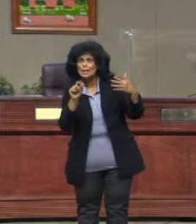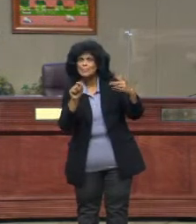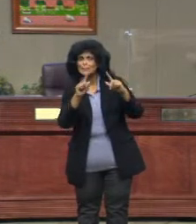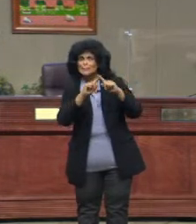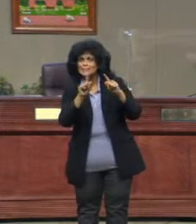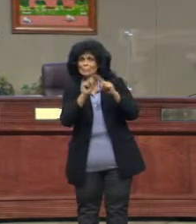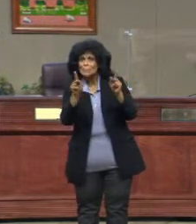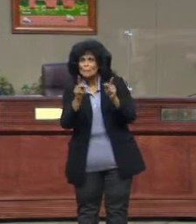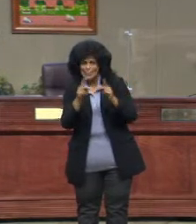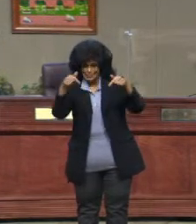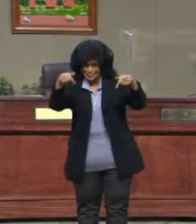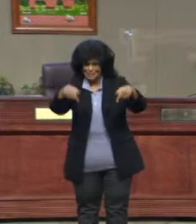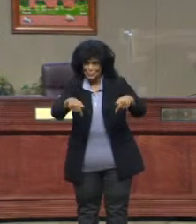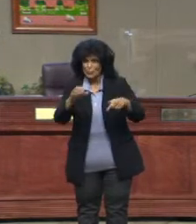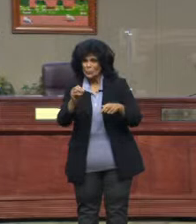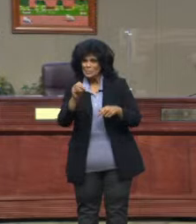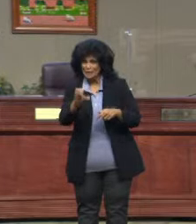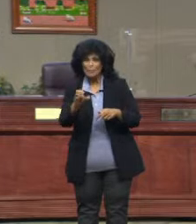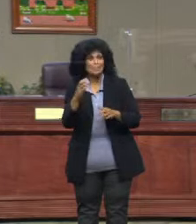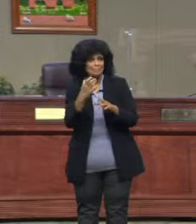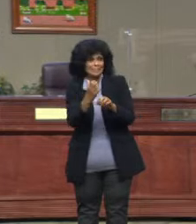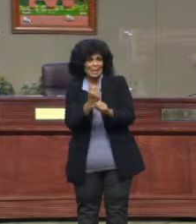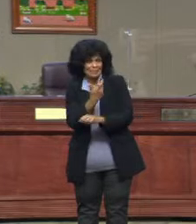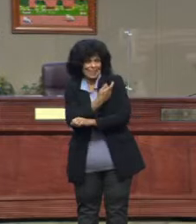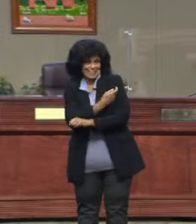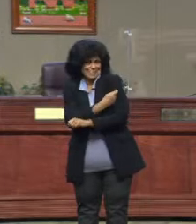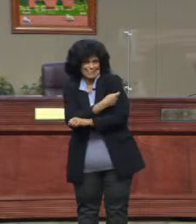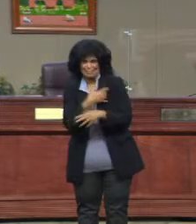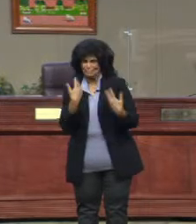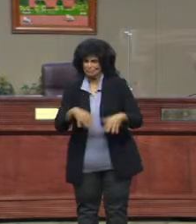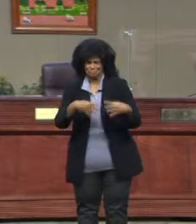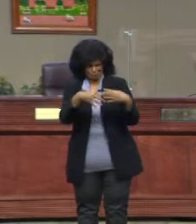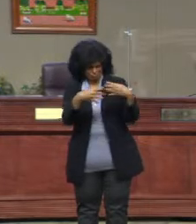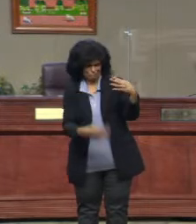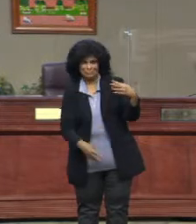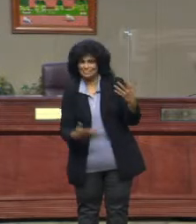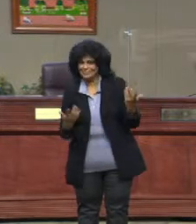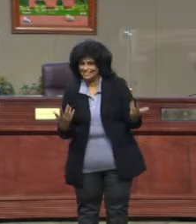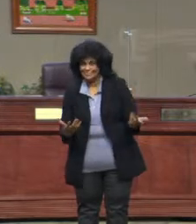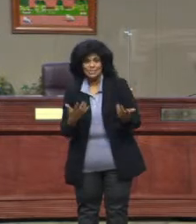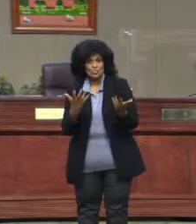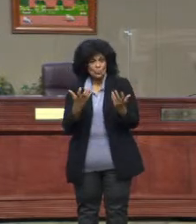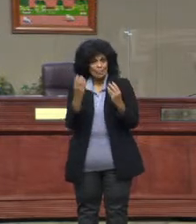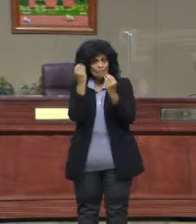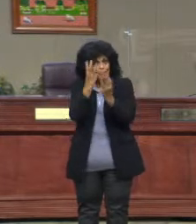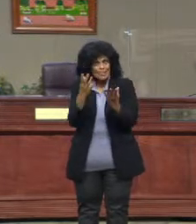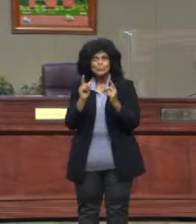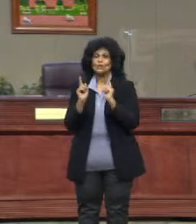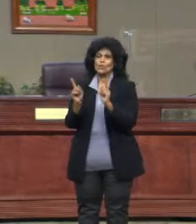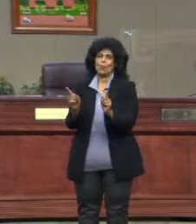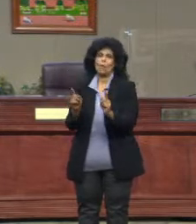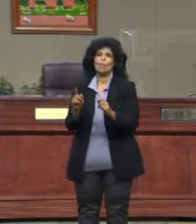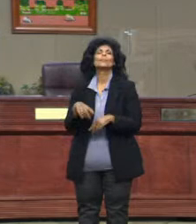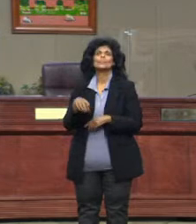alone. So if you want information about where you can get vaccinated, all you have to do is you can go to our website at